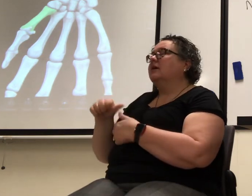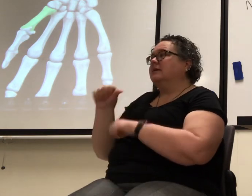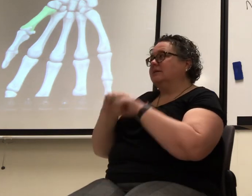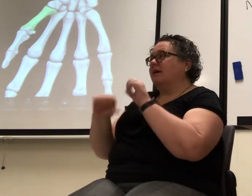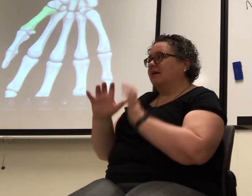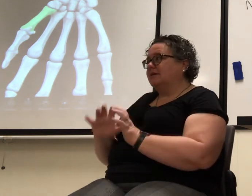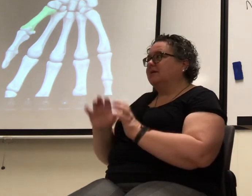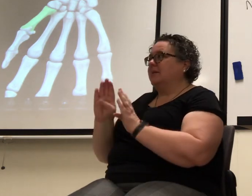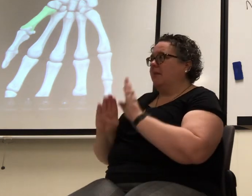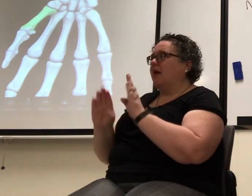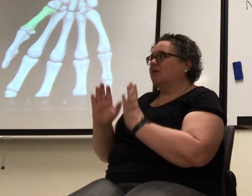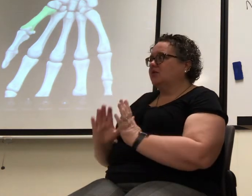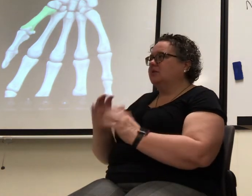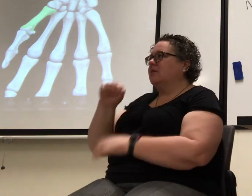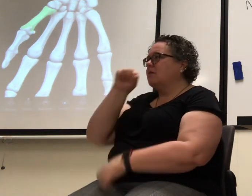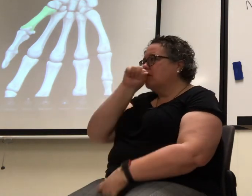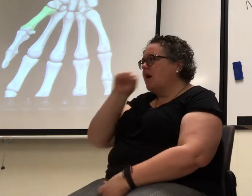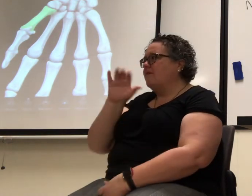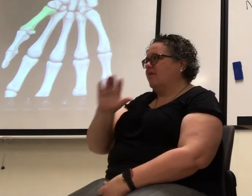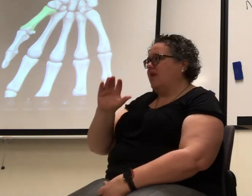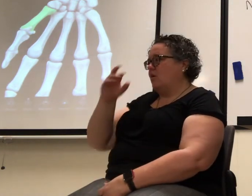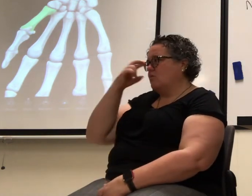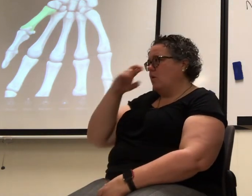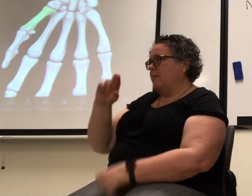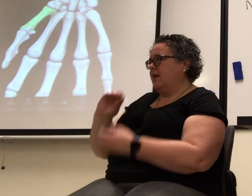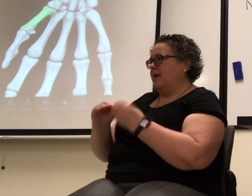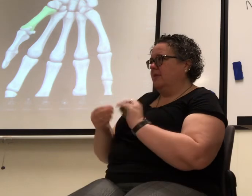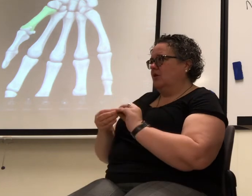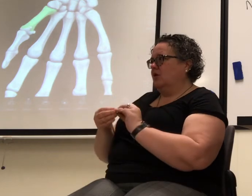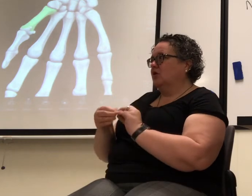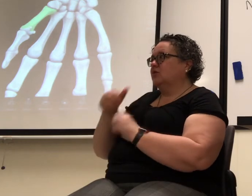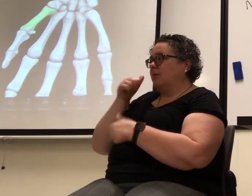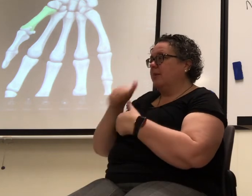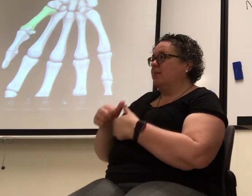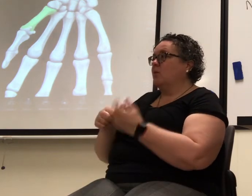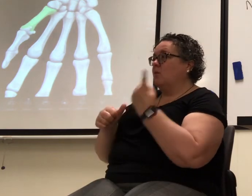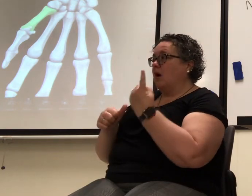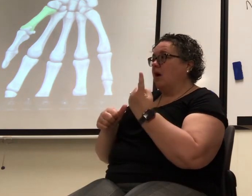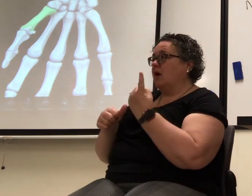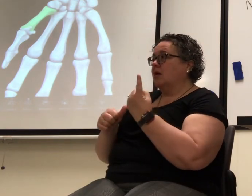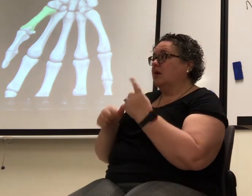Metacarpal bones. 1, 2,